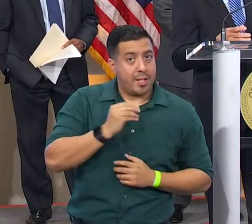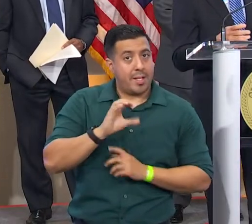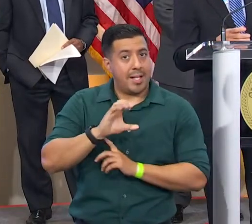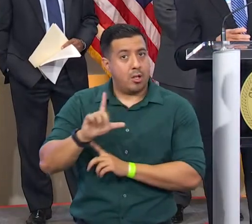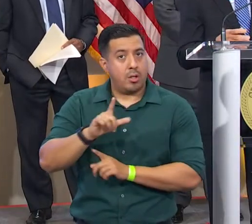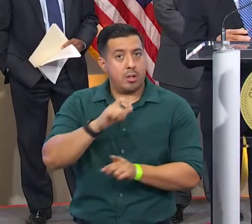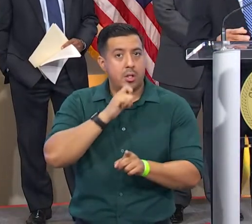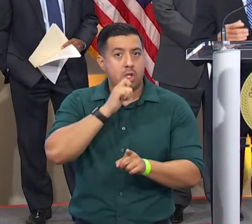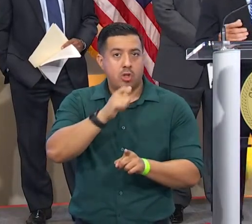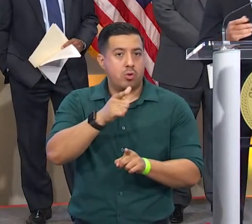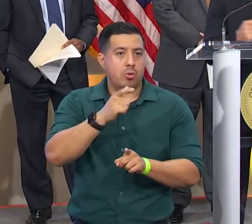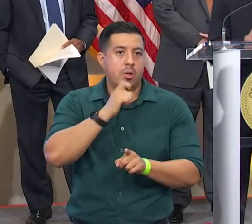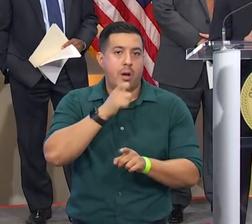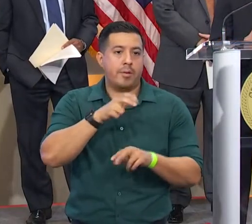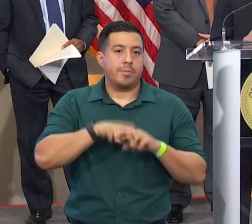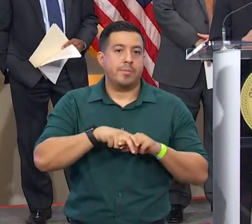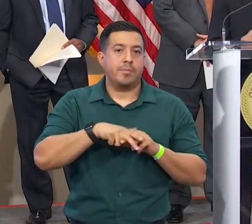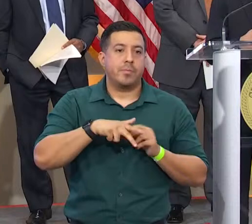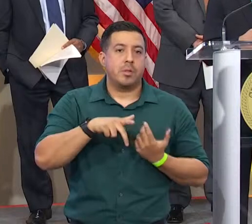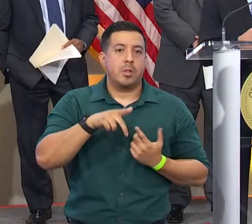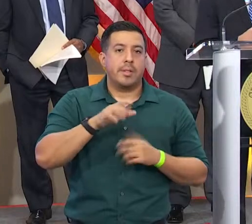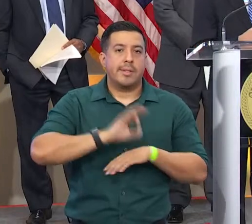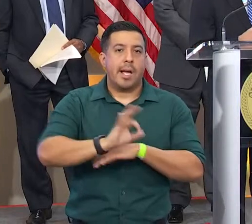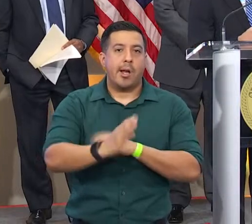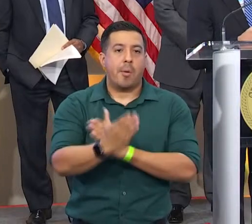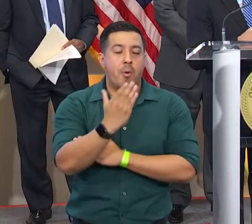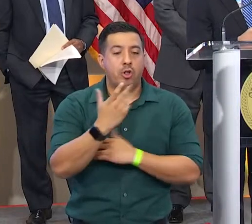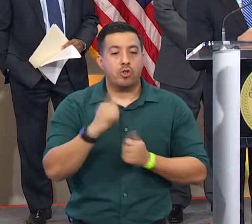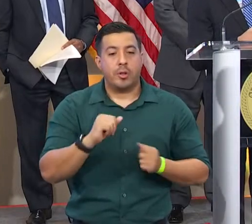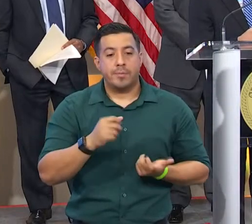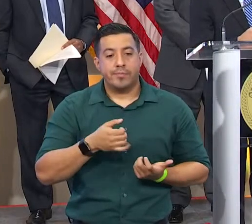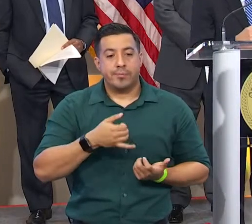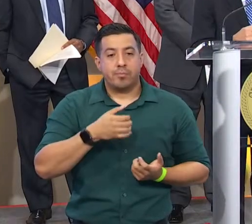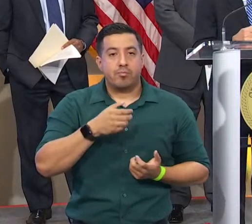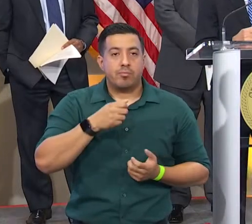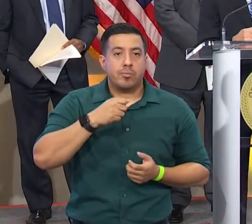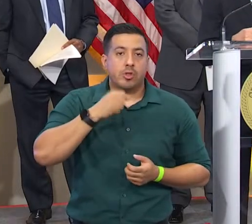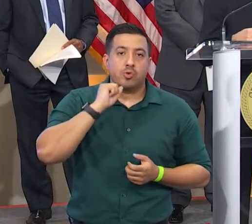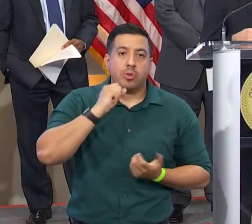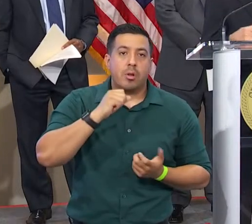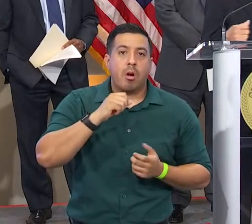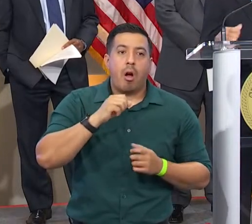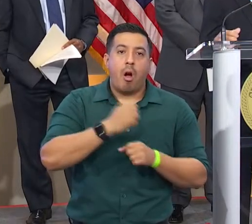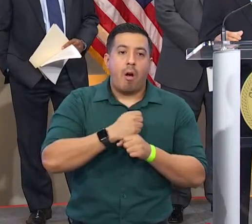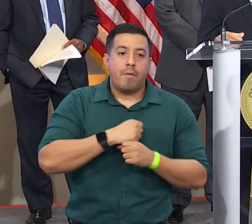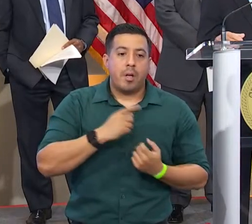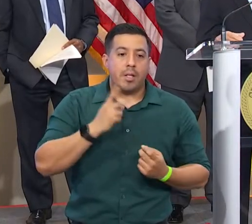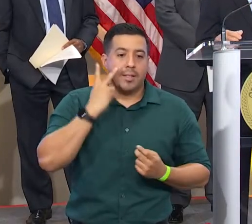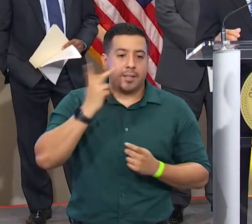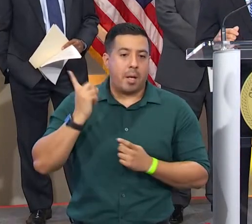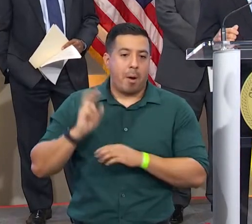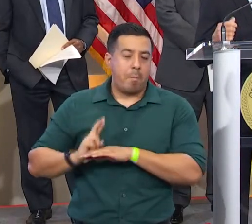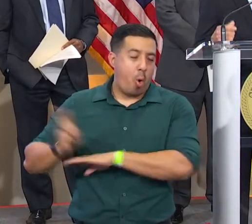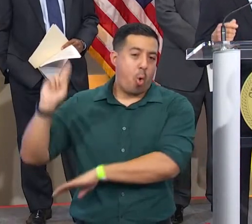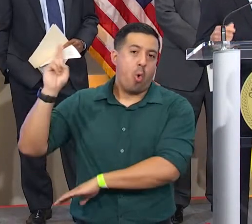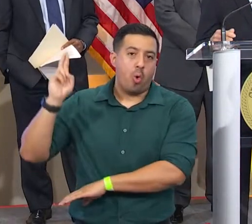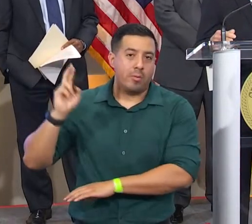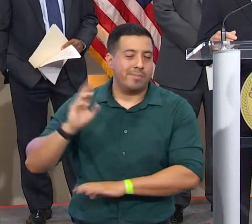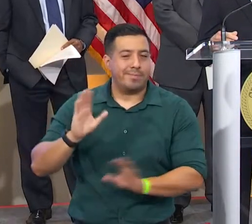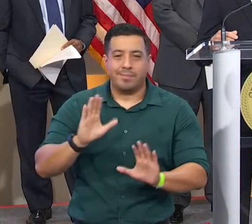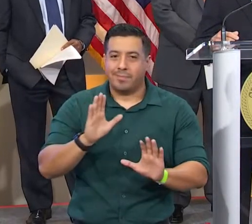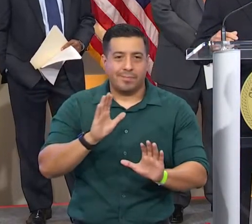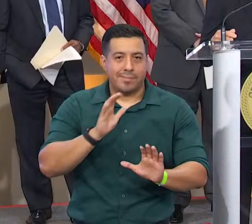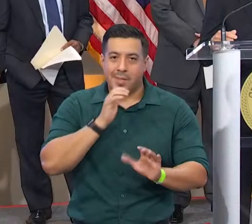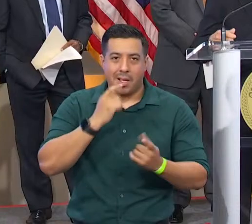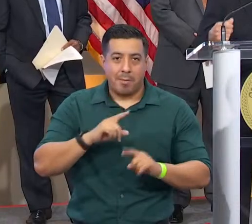won't ever be sitting at your table at 9 o'clock in the morning trying to have a cup of coffee when a Falcon 9 takes off. When those 9